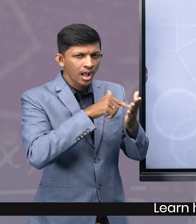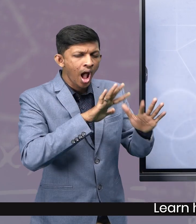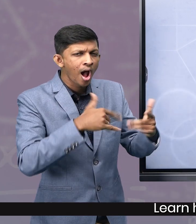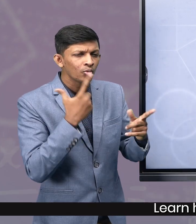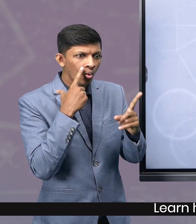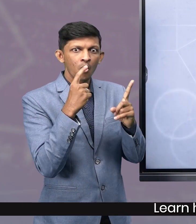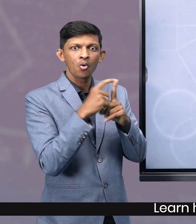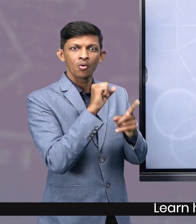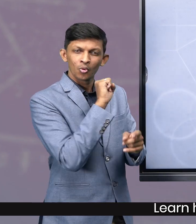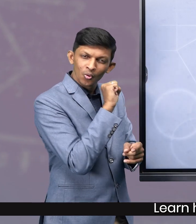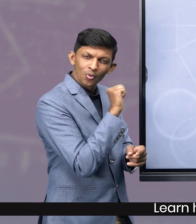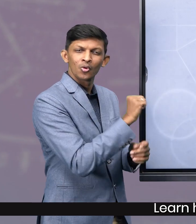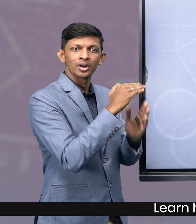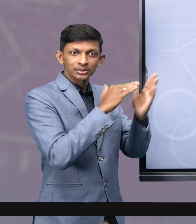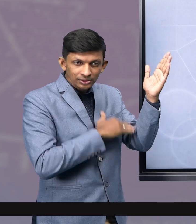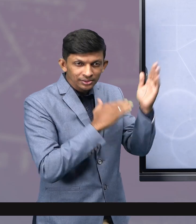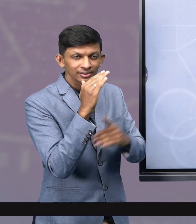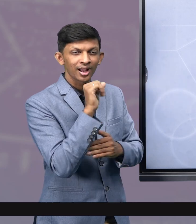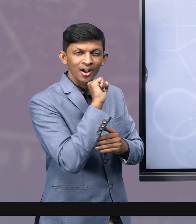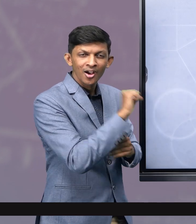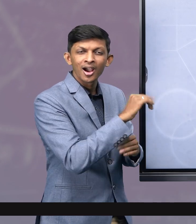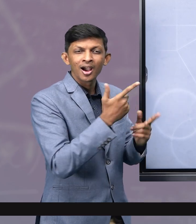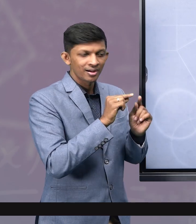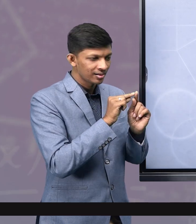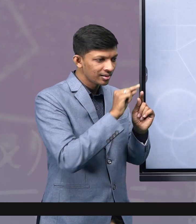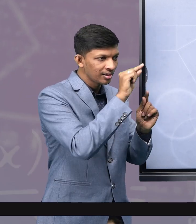Learn how to identify polygons by their sides,